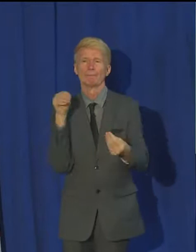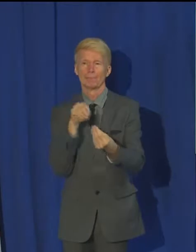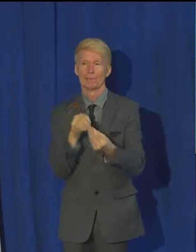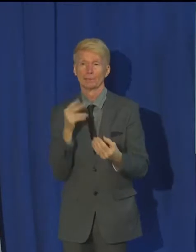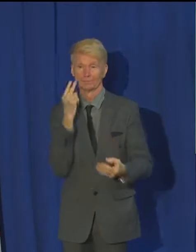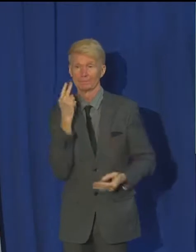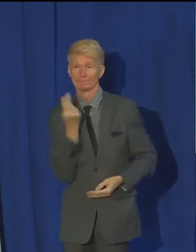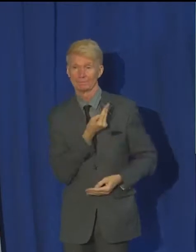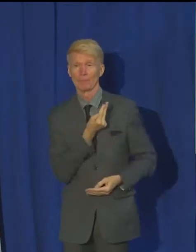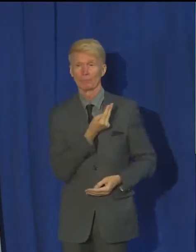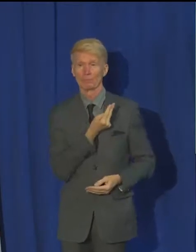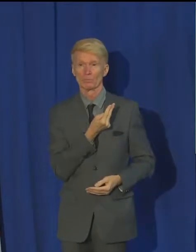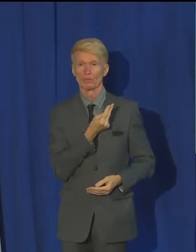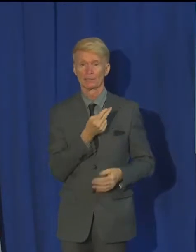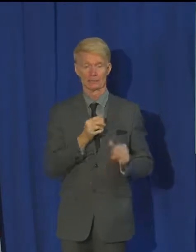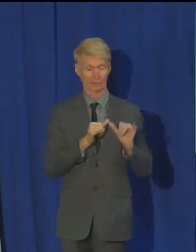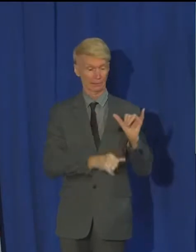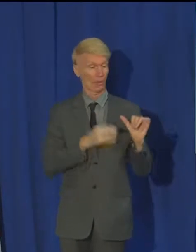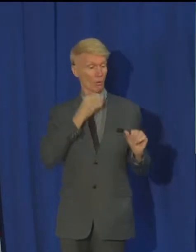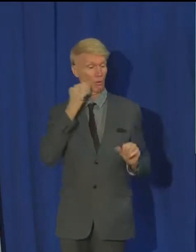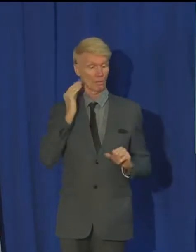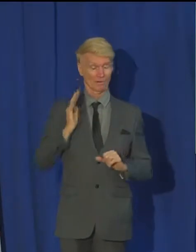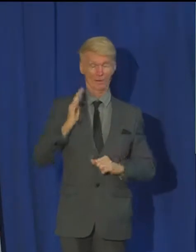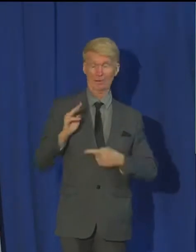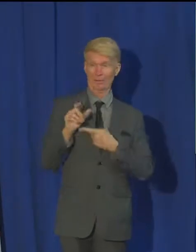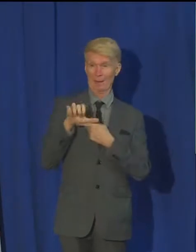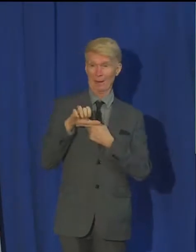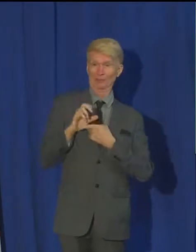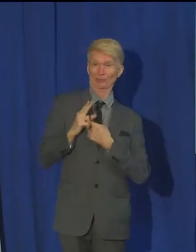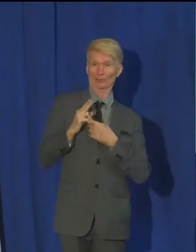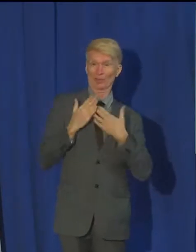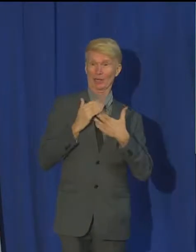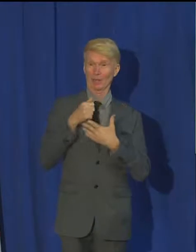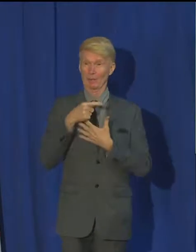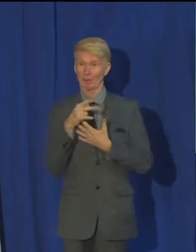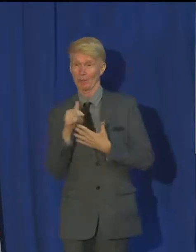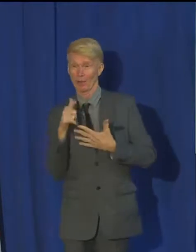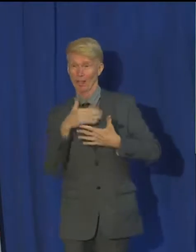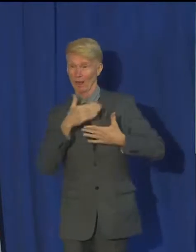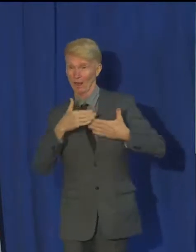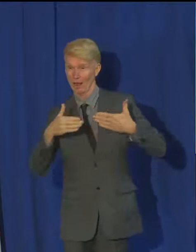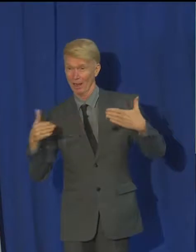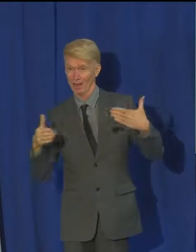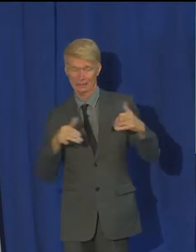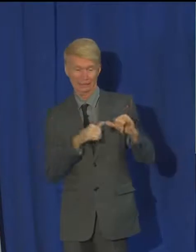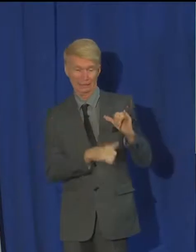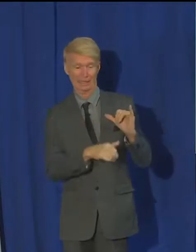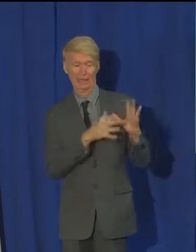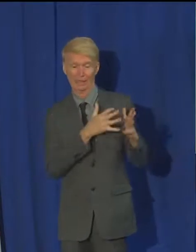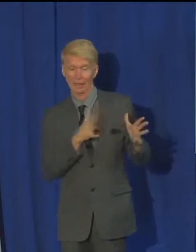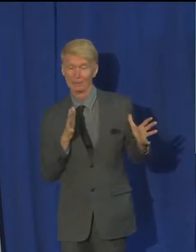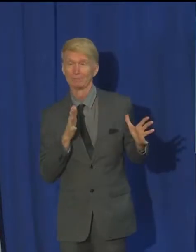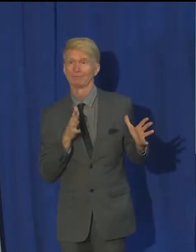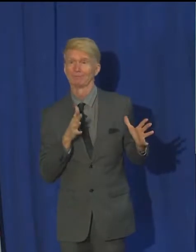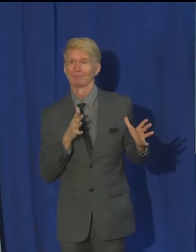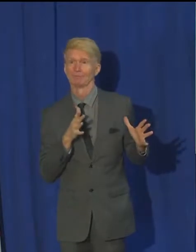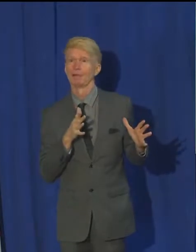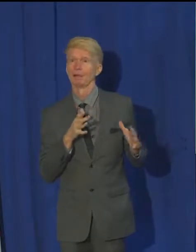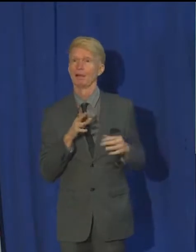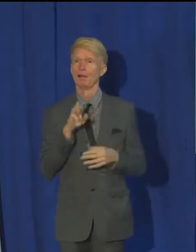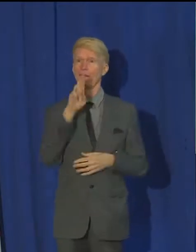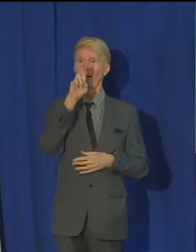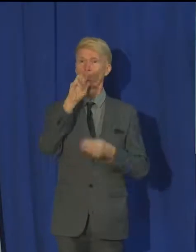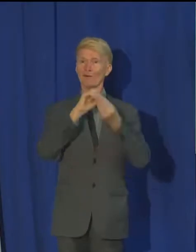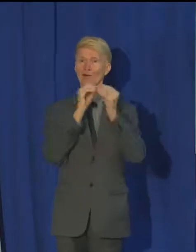is that while we were under stay at home, and doing all of those things for the first time, this actually is that